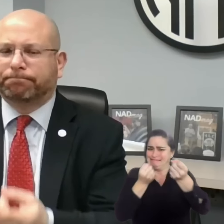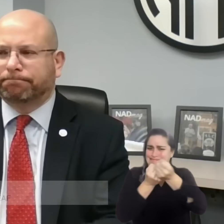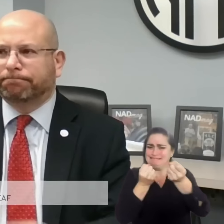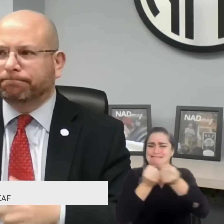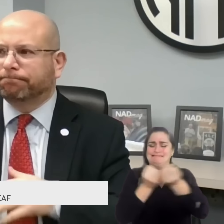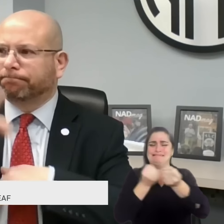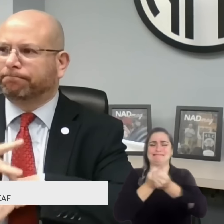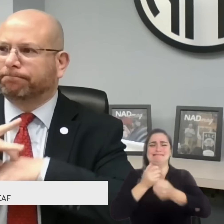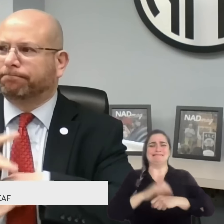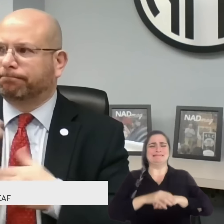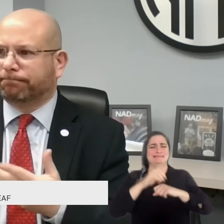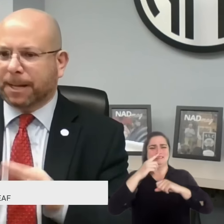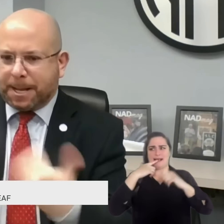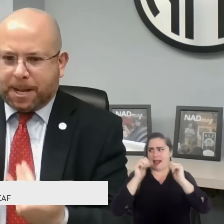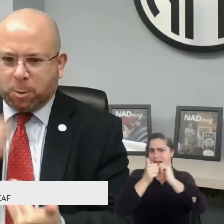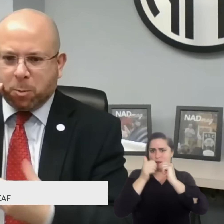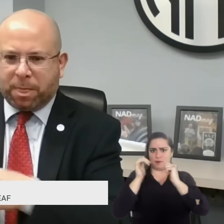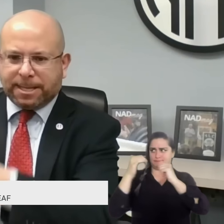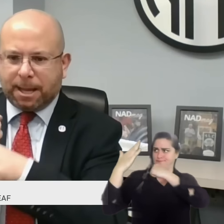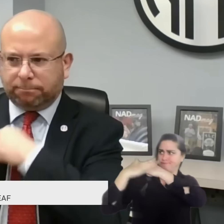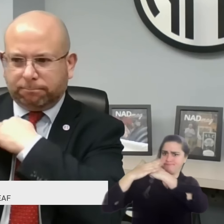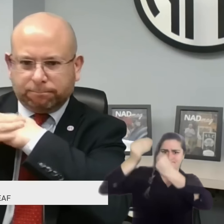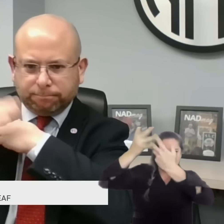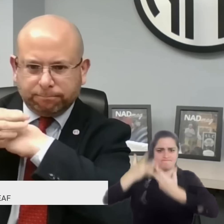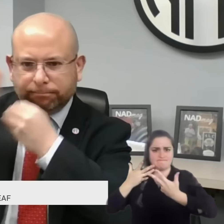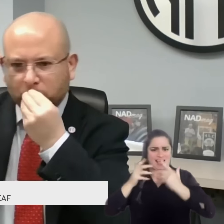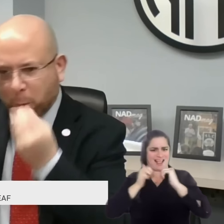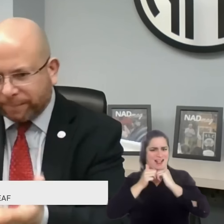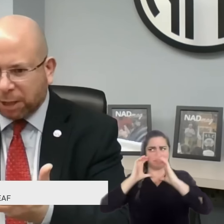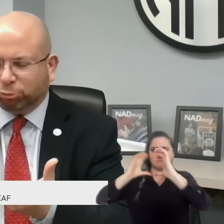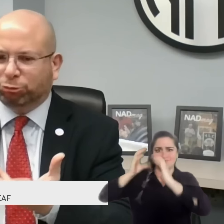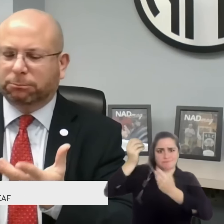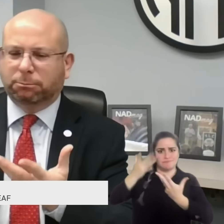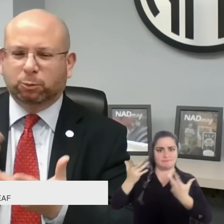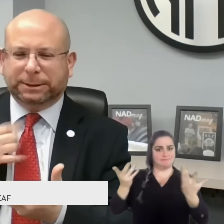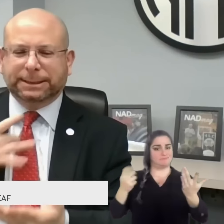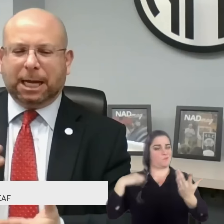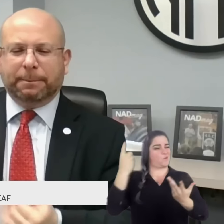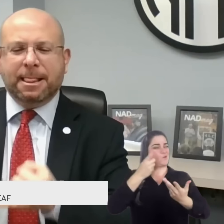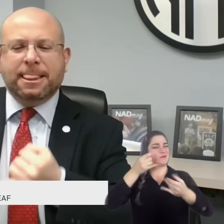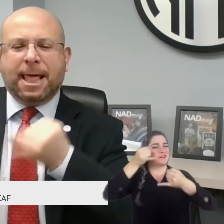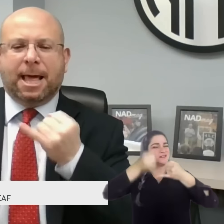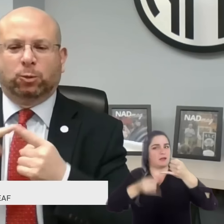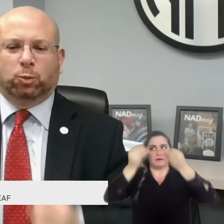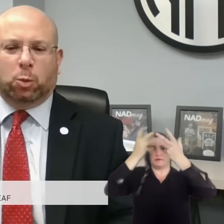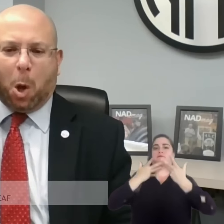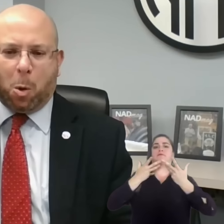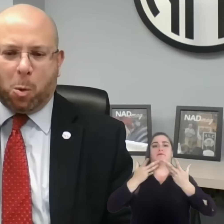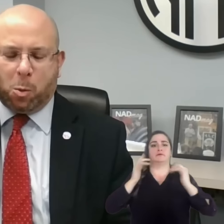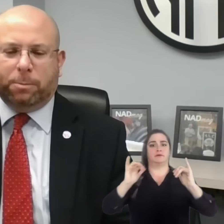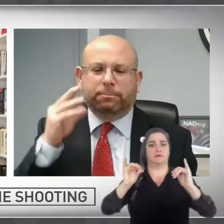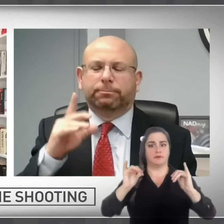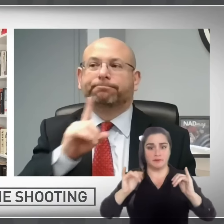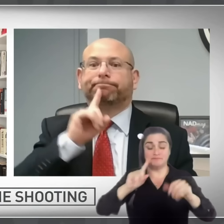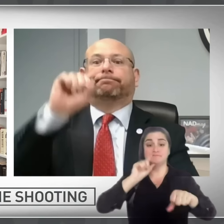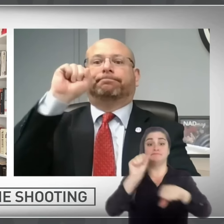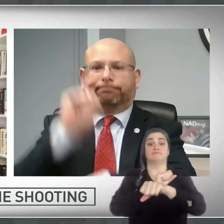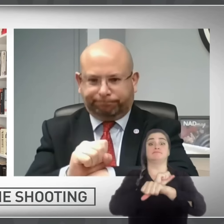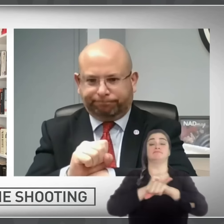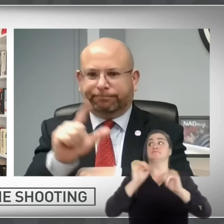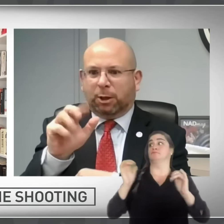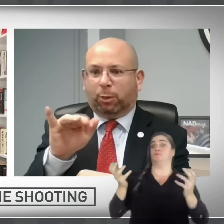The deaf and hard of hearing community, historically, have thought long and hard about how we get warnings and information. And